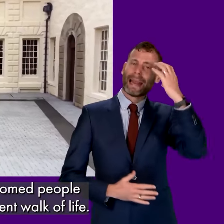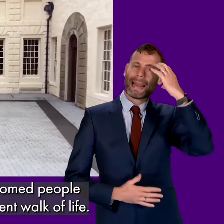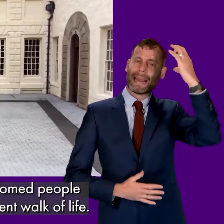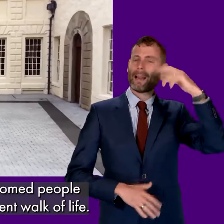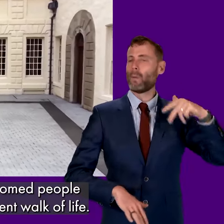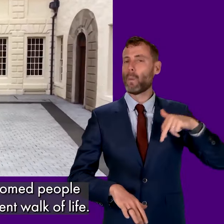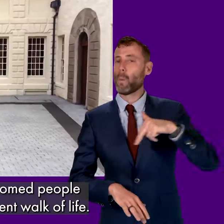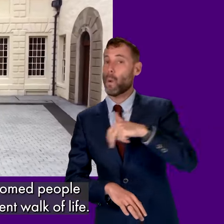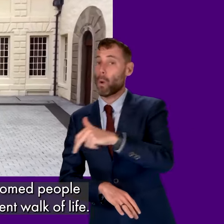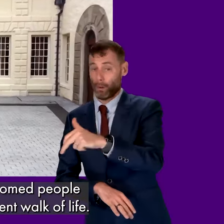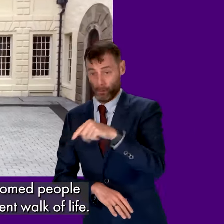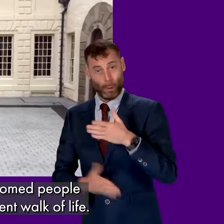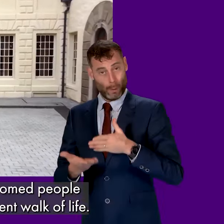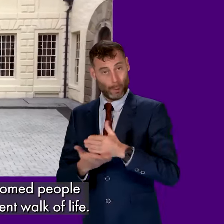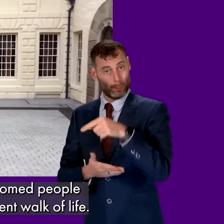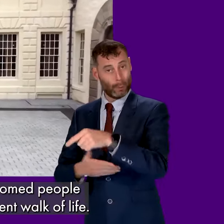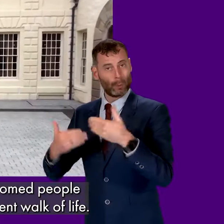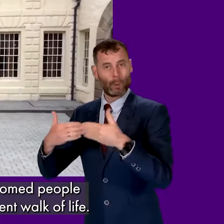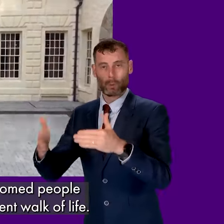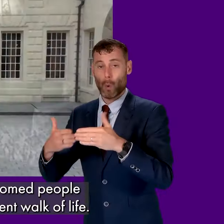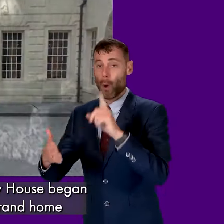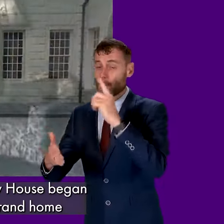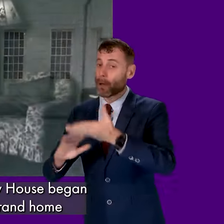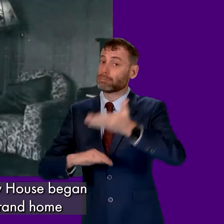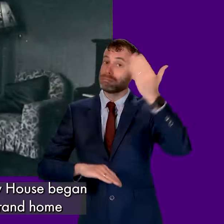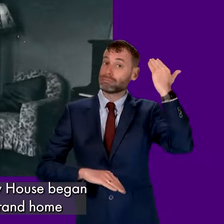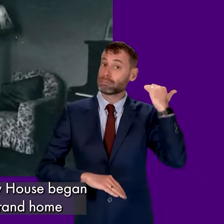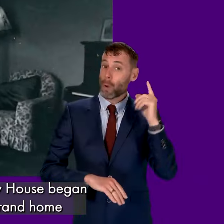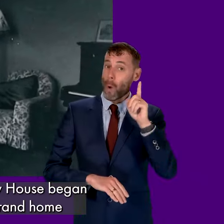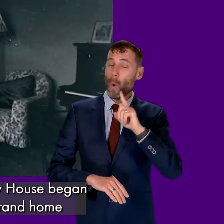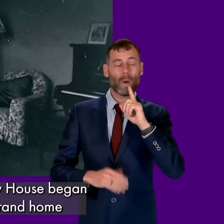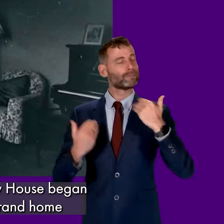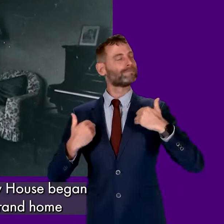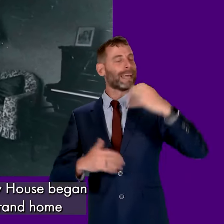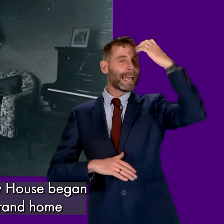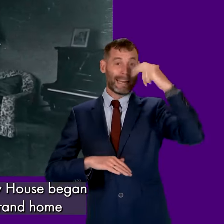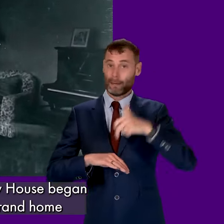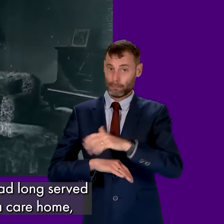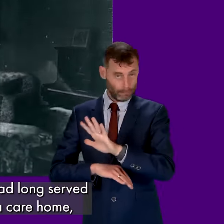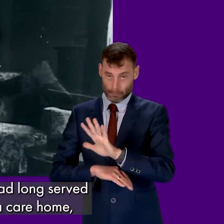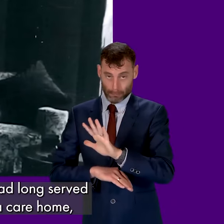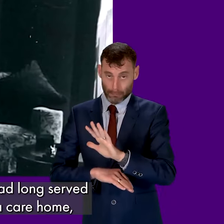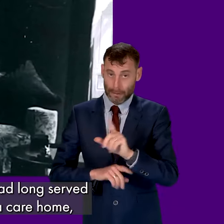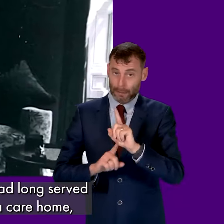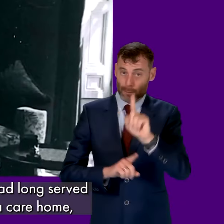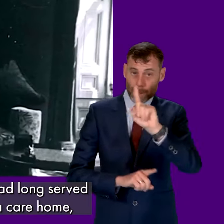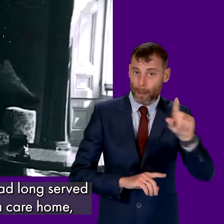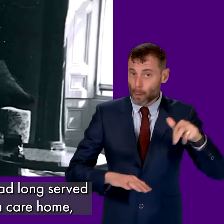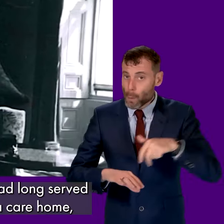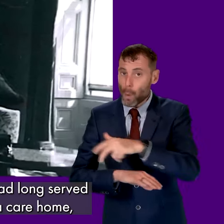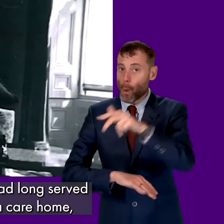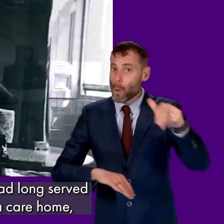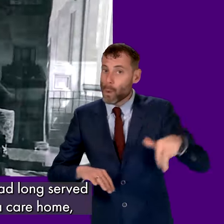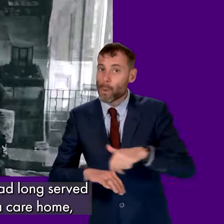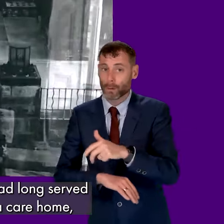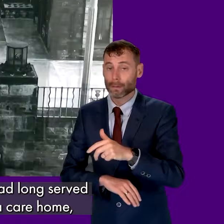welcomed people from a very different walk of life. Though Queensberry House began its life as a grand home, by the 1950s it had